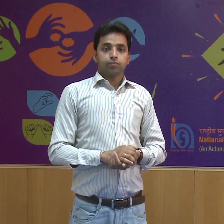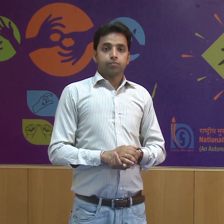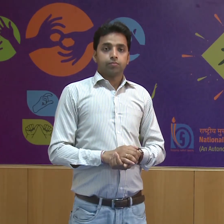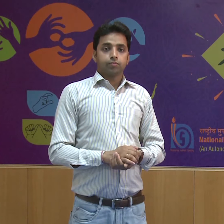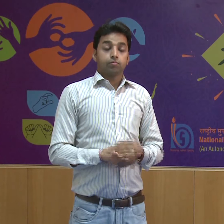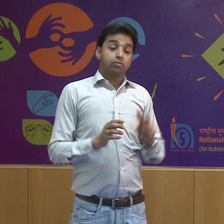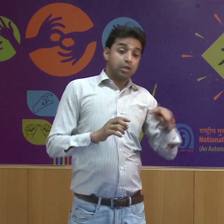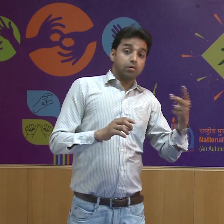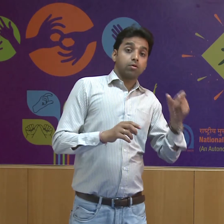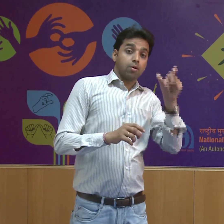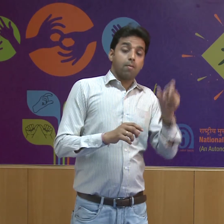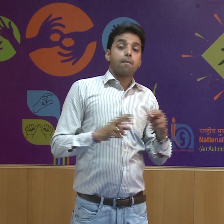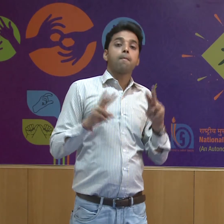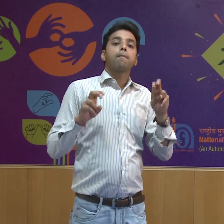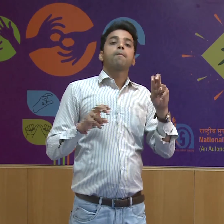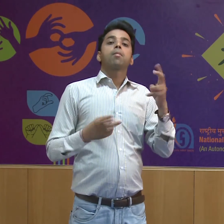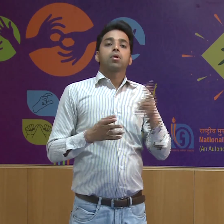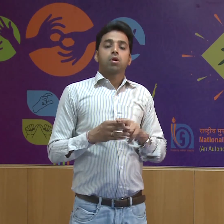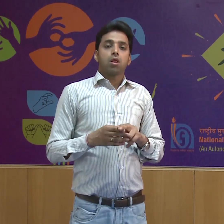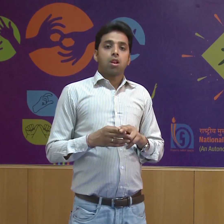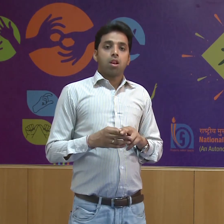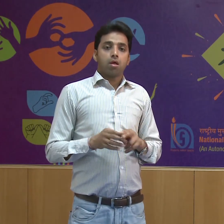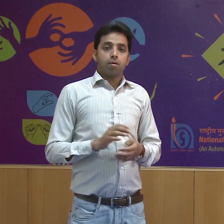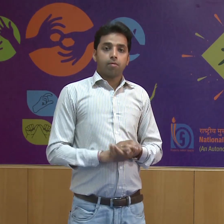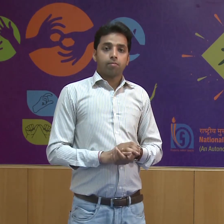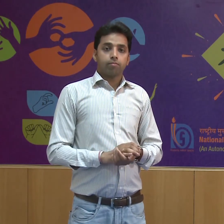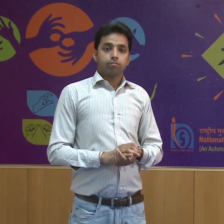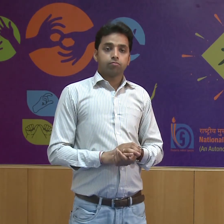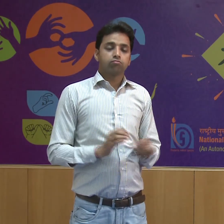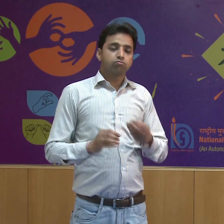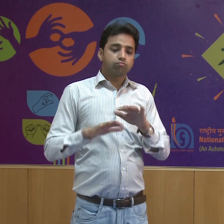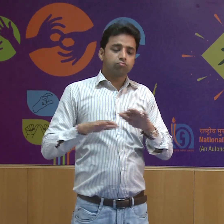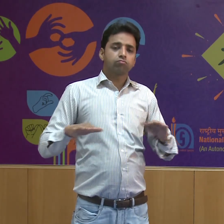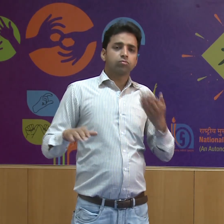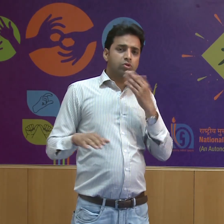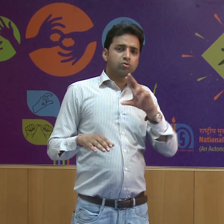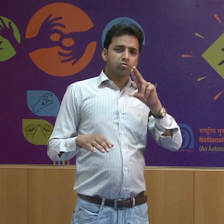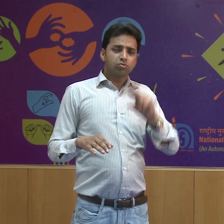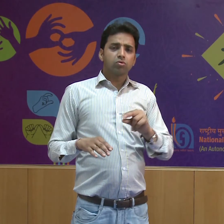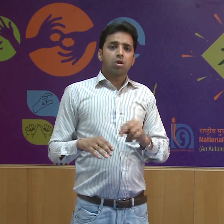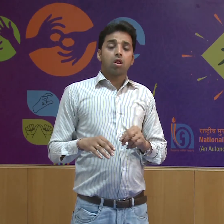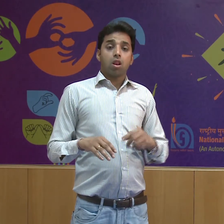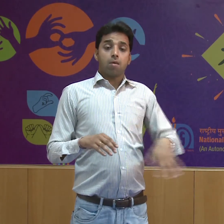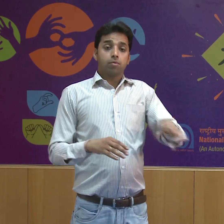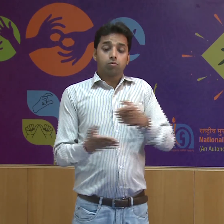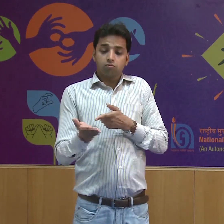Another matter of worry is that the number of students is low in rural areas.